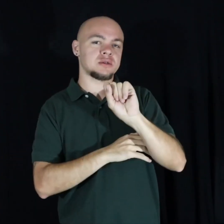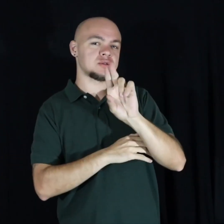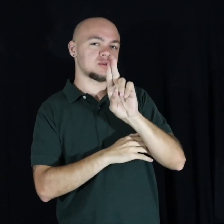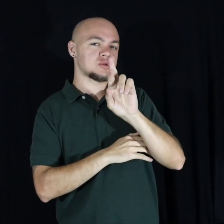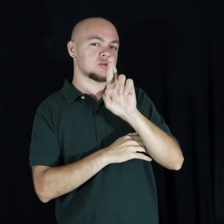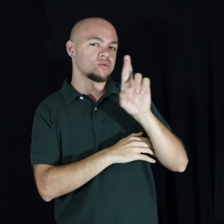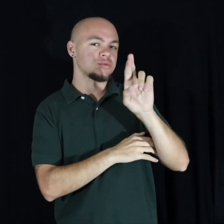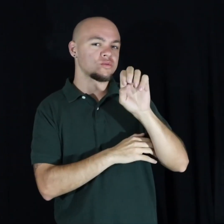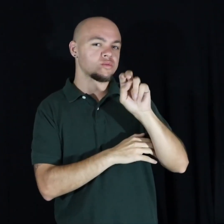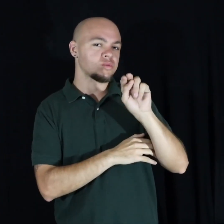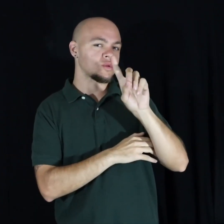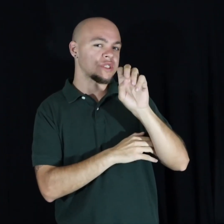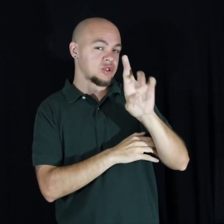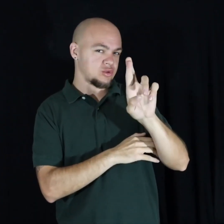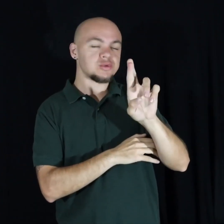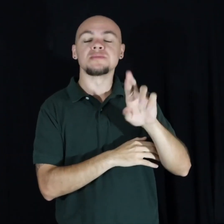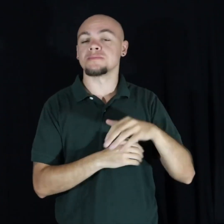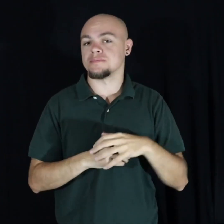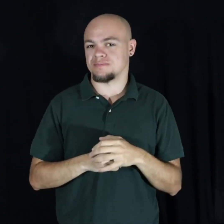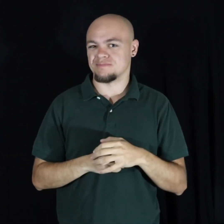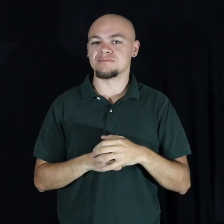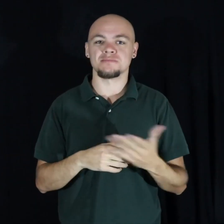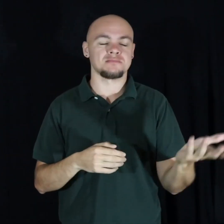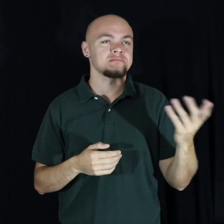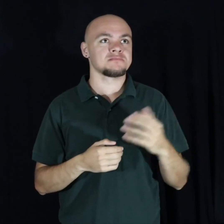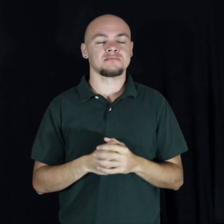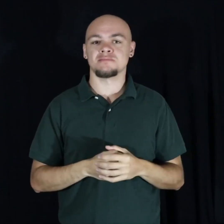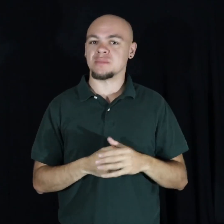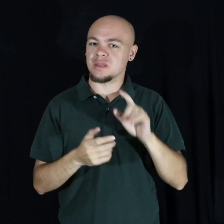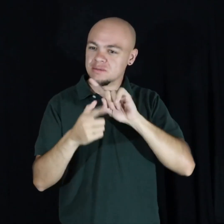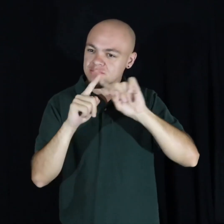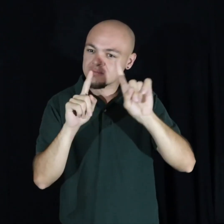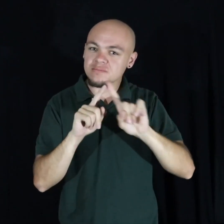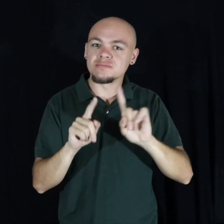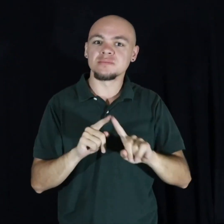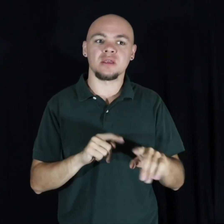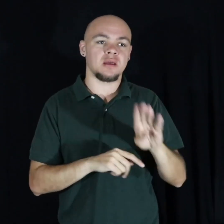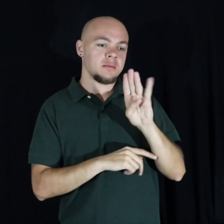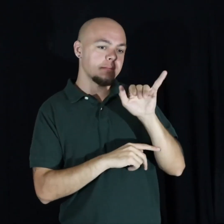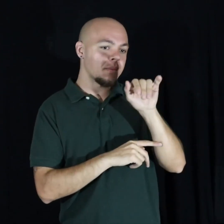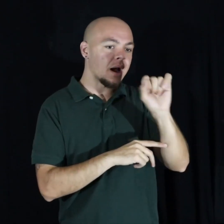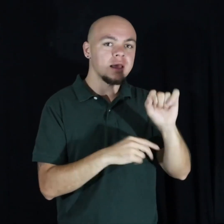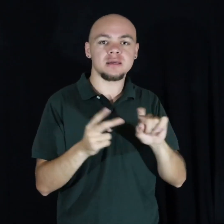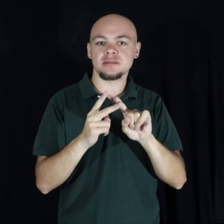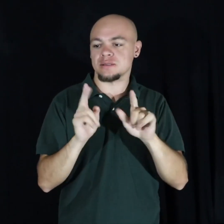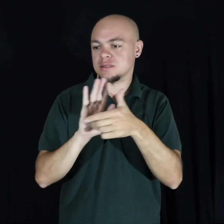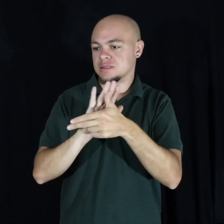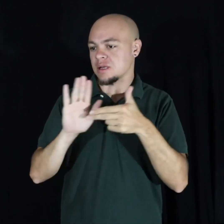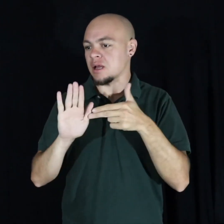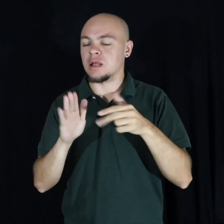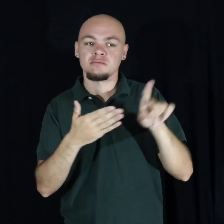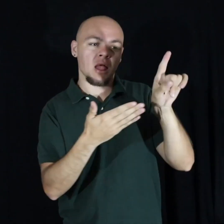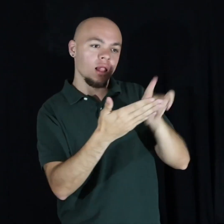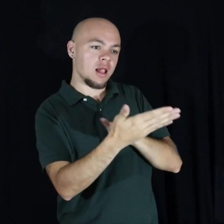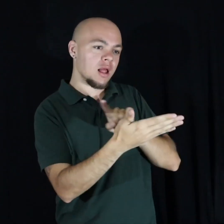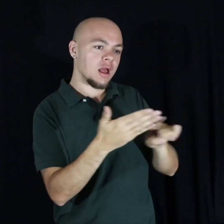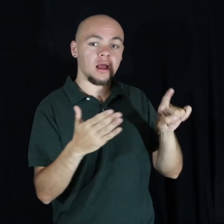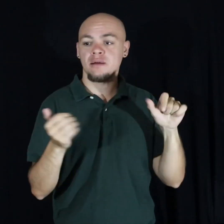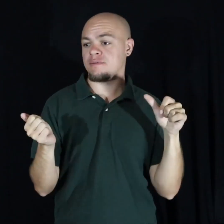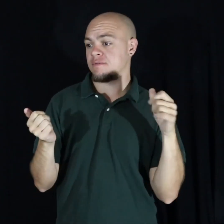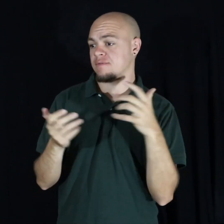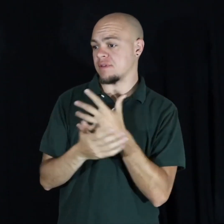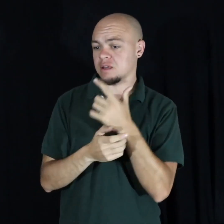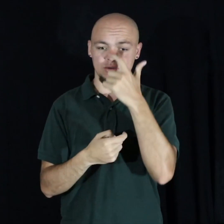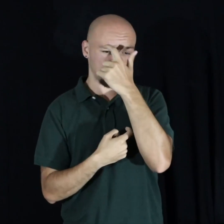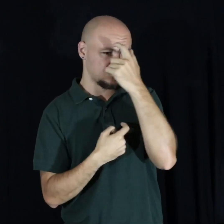think about the many ways that we surrender to our biases, our stereotypes, our prejudices, our fears, our